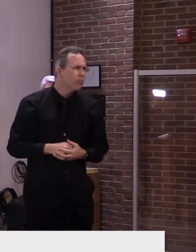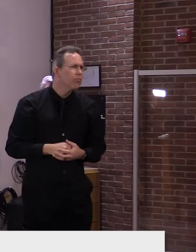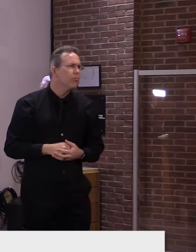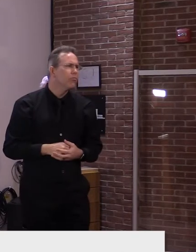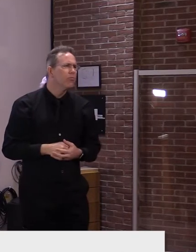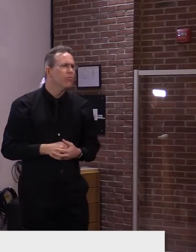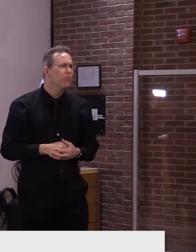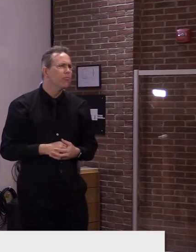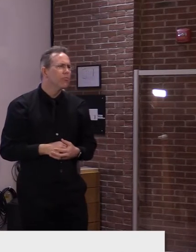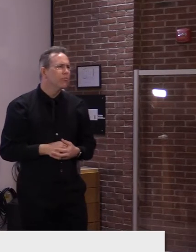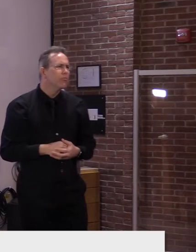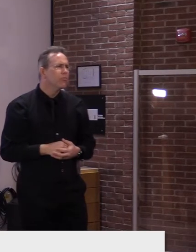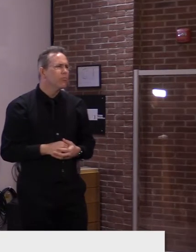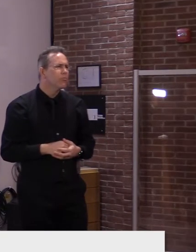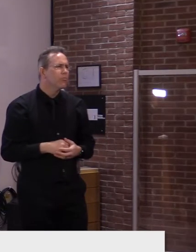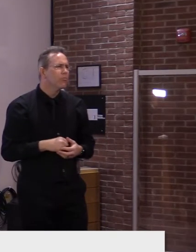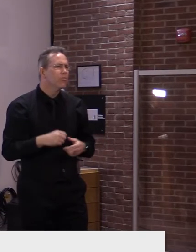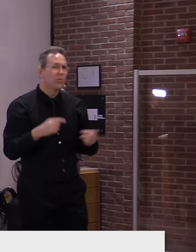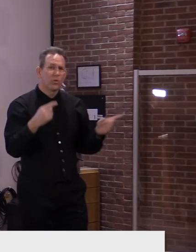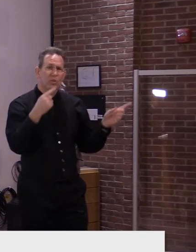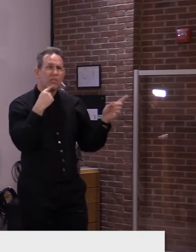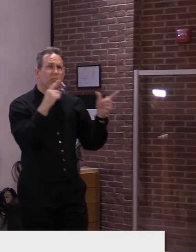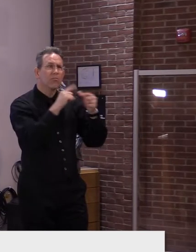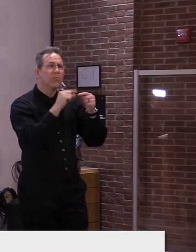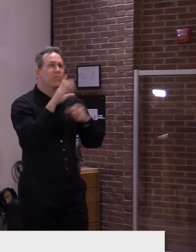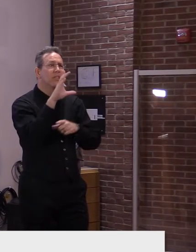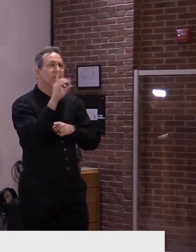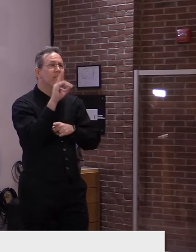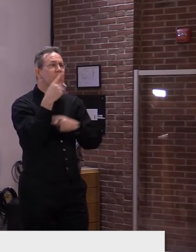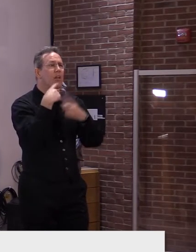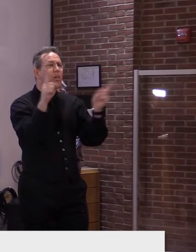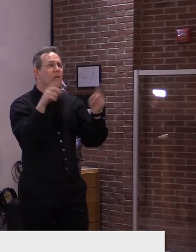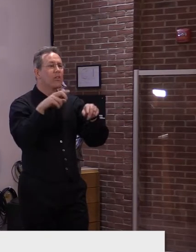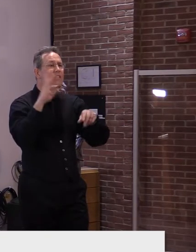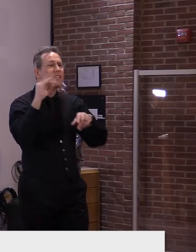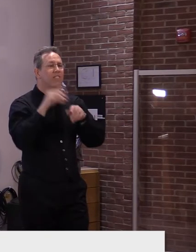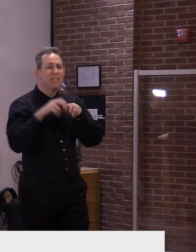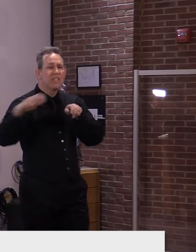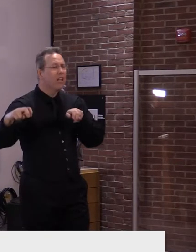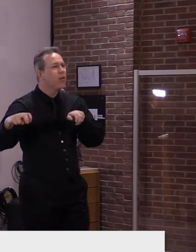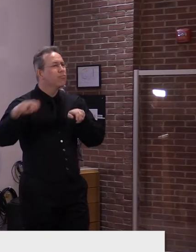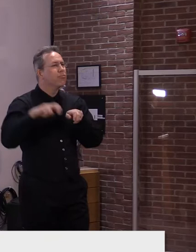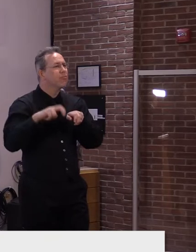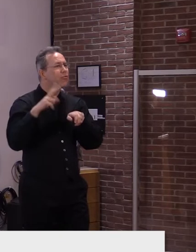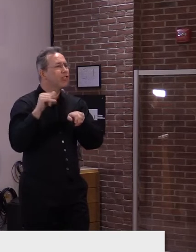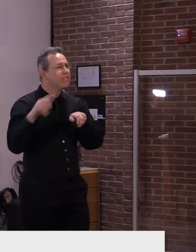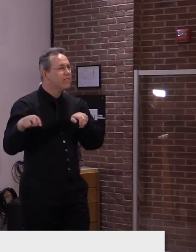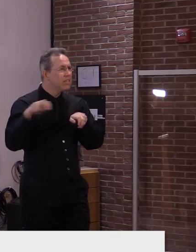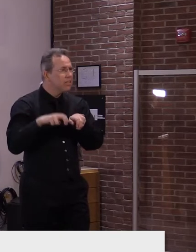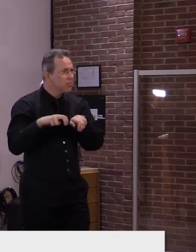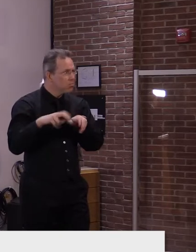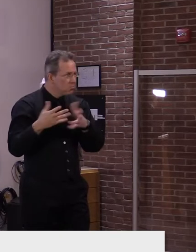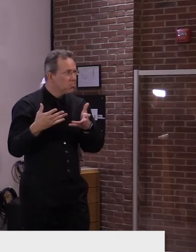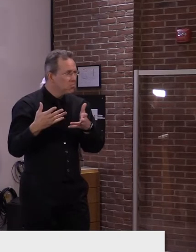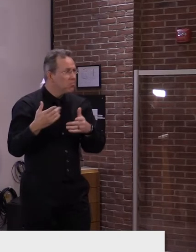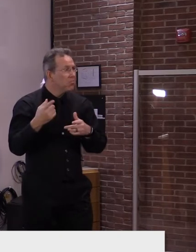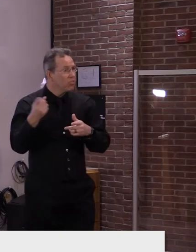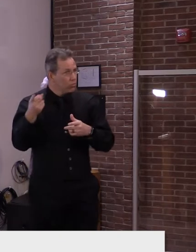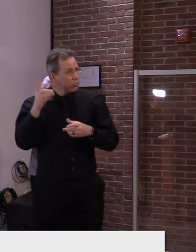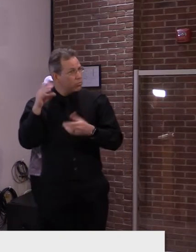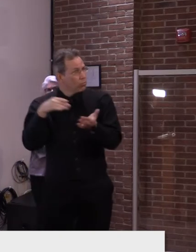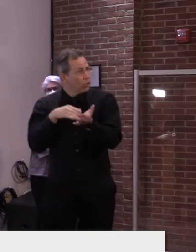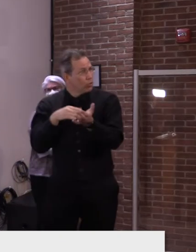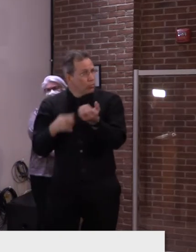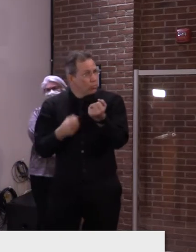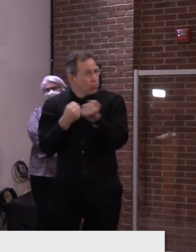6 feet. Governor, you said earlier it's a game changer. I'm curious if Dr. Levine supports the 3-foot distancing guidance in schools from a health and safety